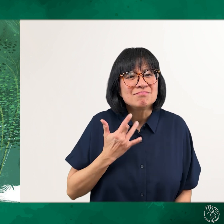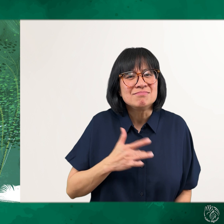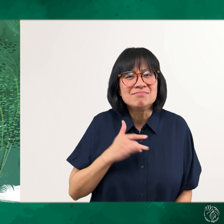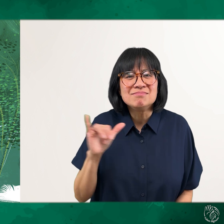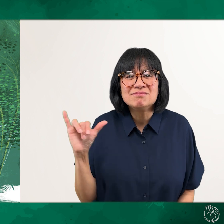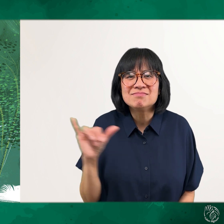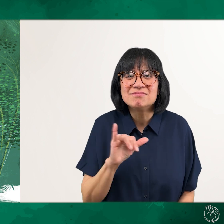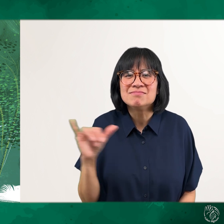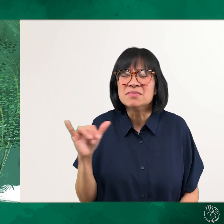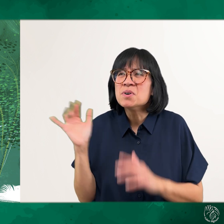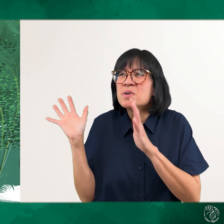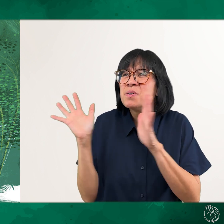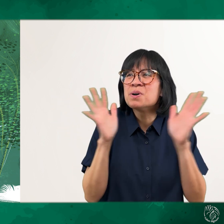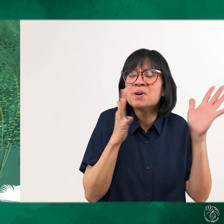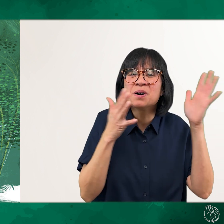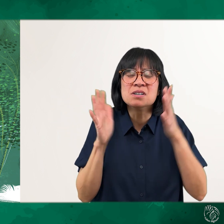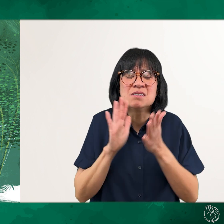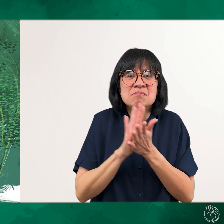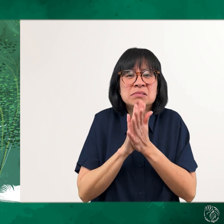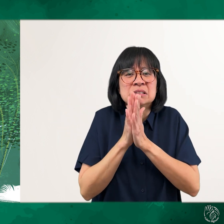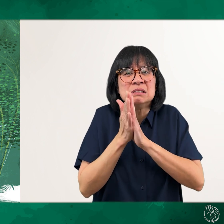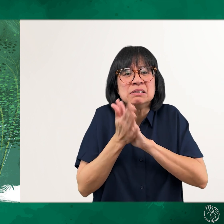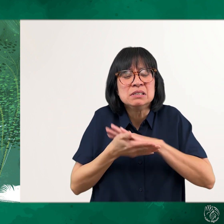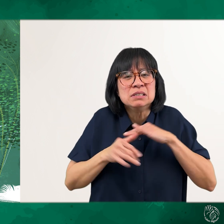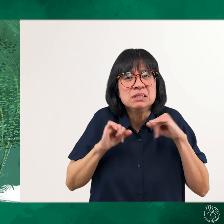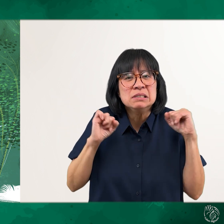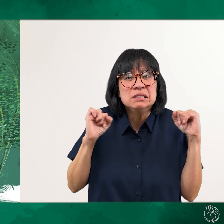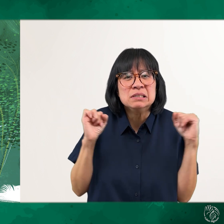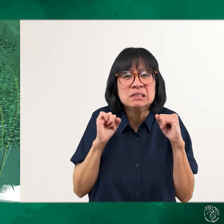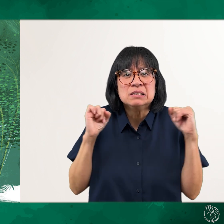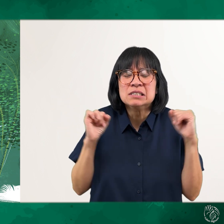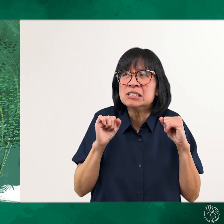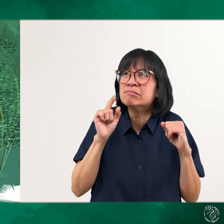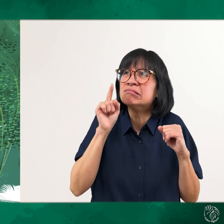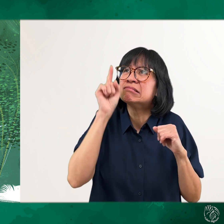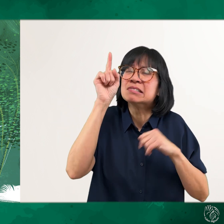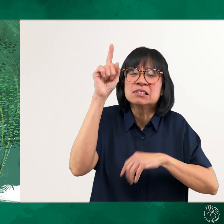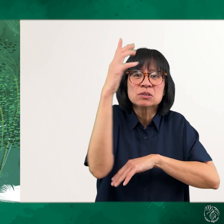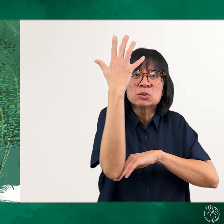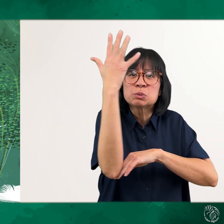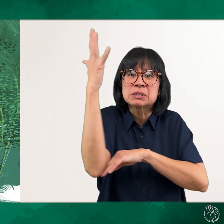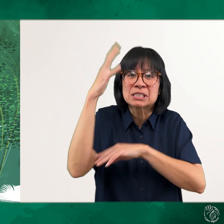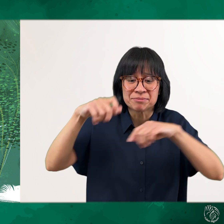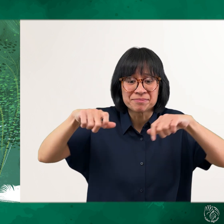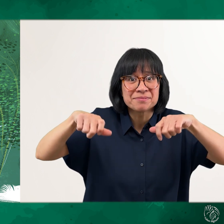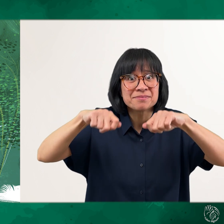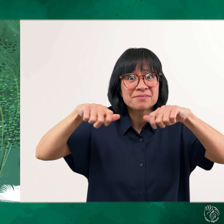It feels like chilly bits of evening blowing through the calamansi trees.